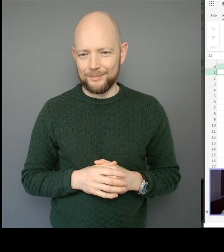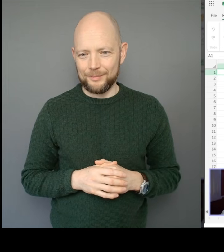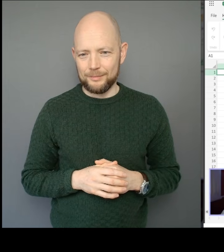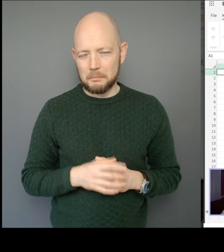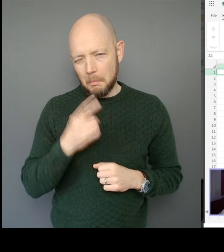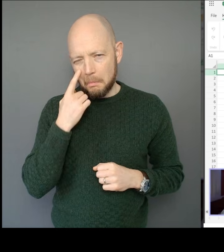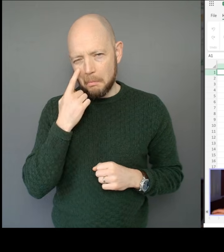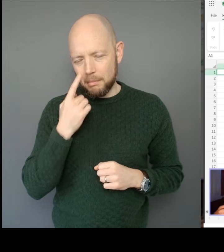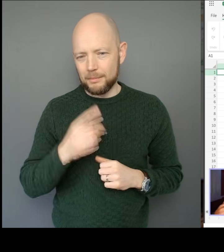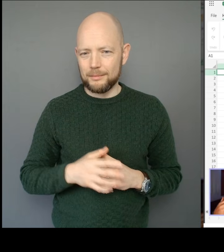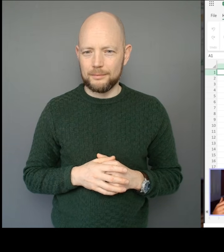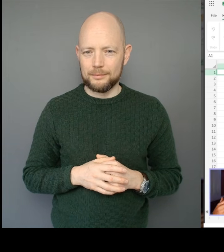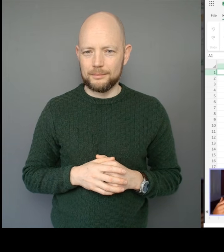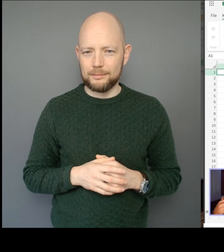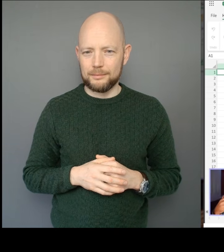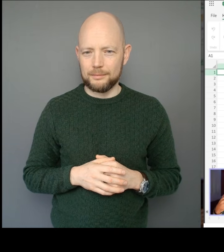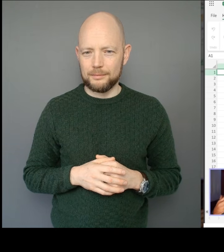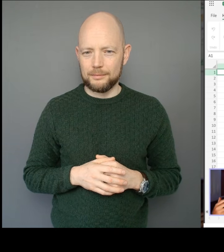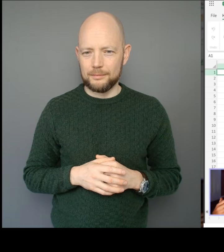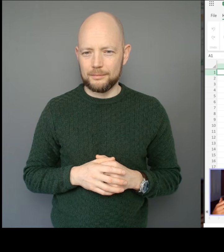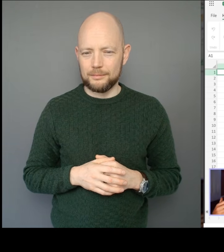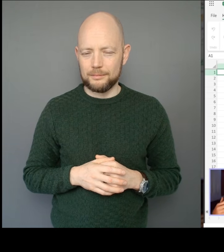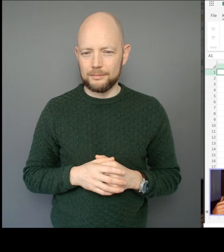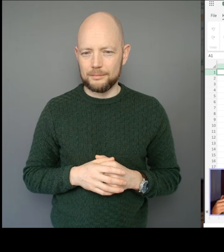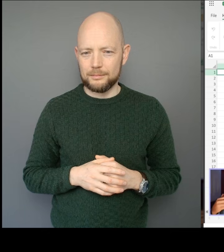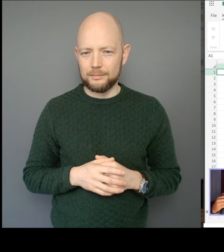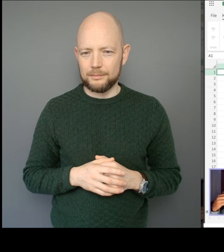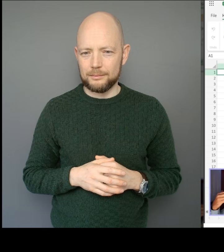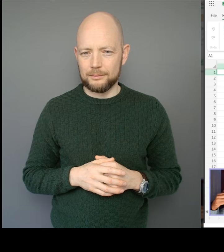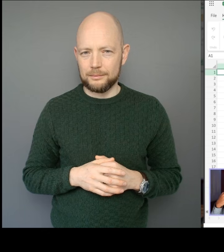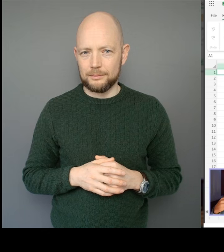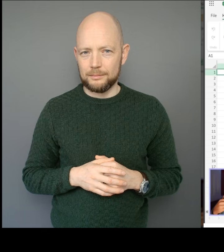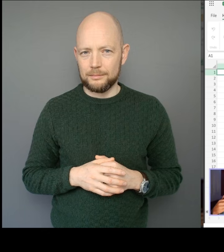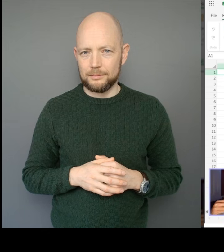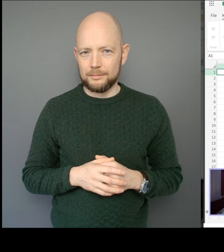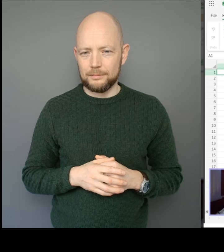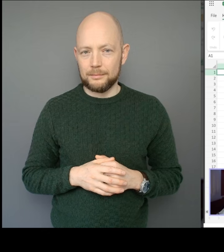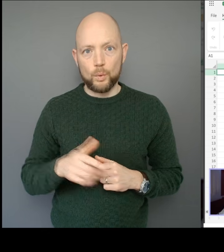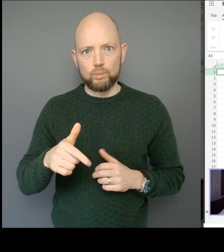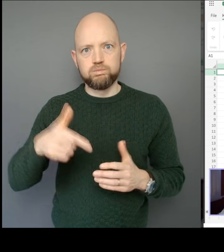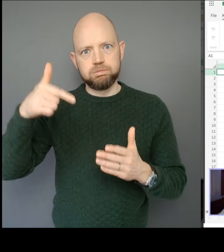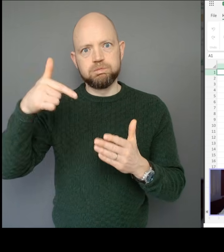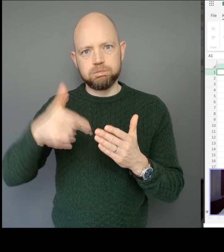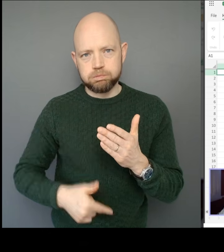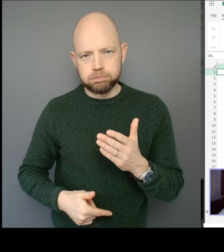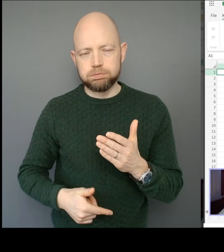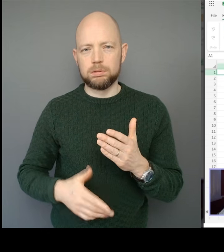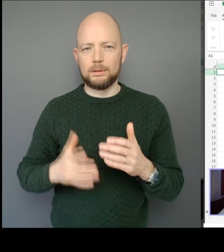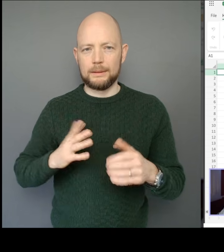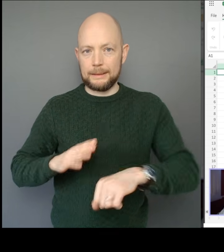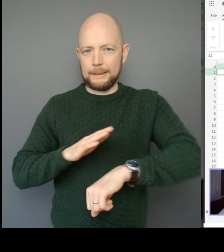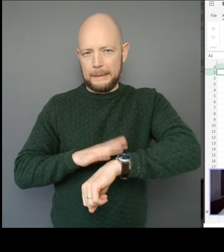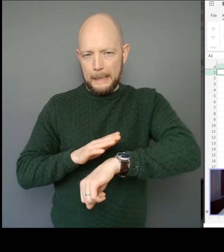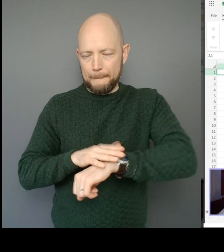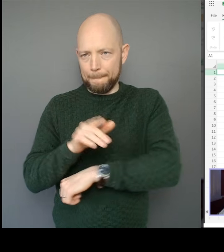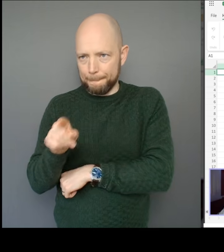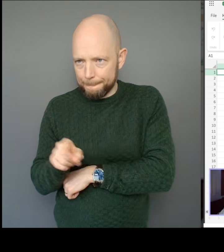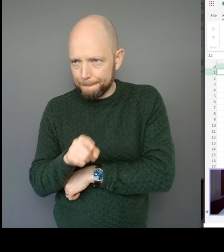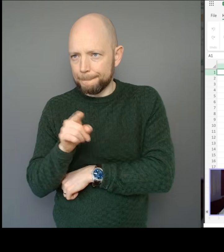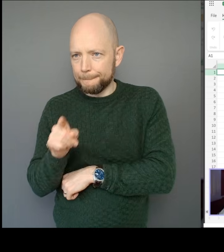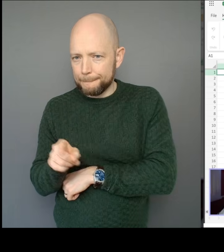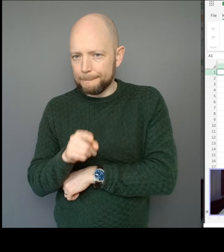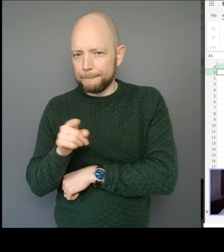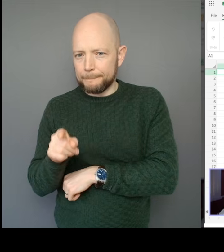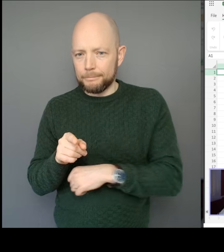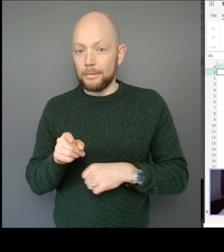see what it does here. Now, this is similar to Researcher in that it does deep analysis. And when you open up this arrow